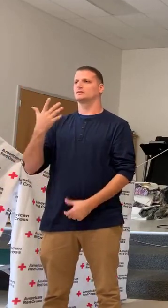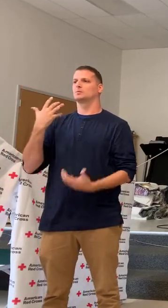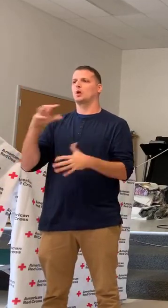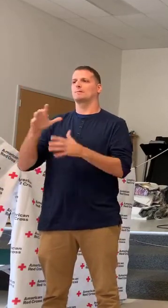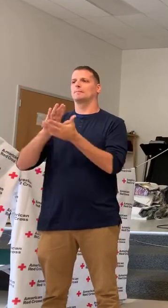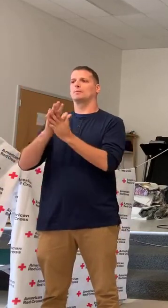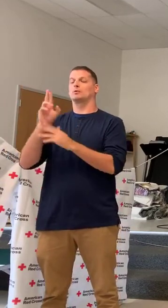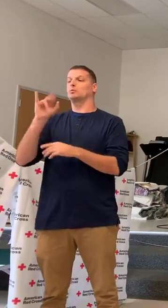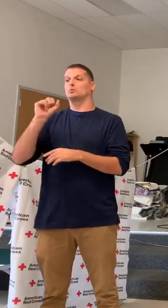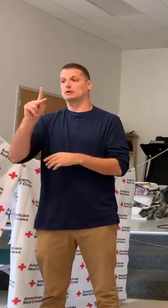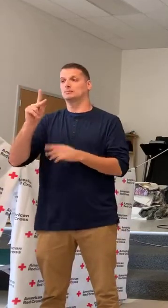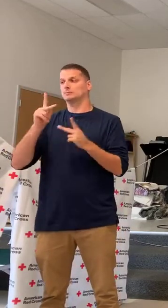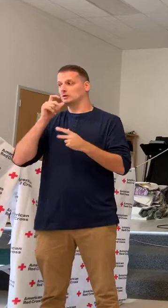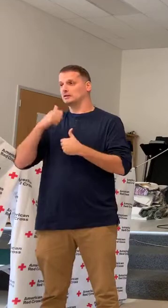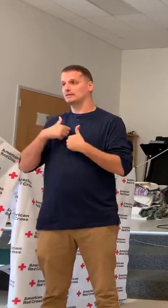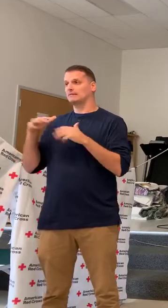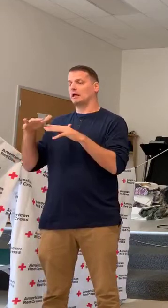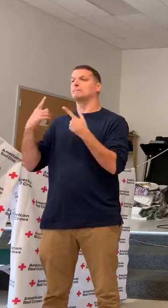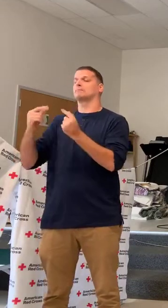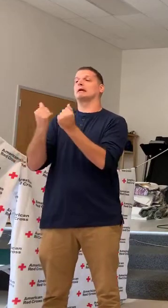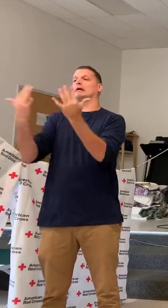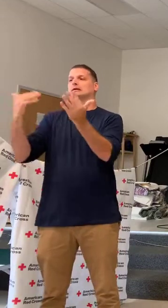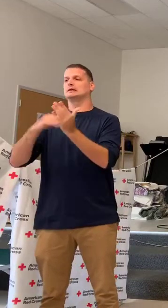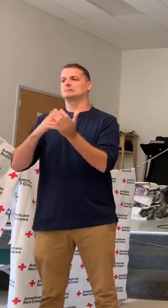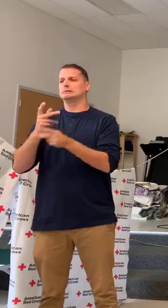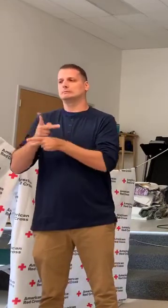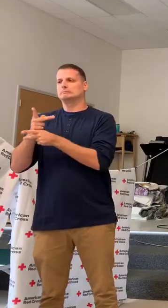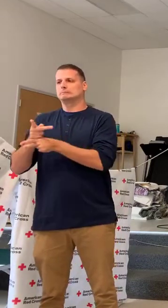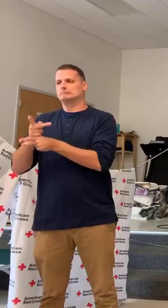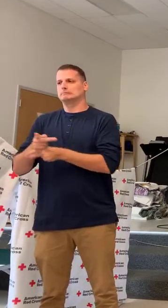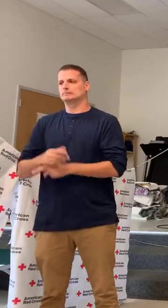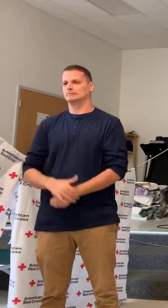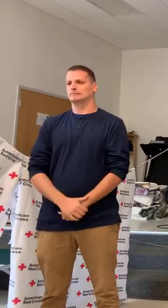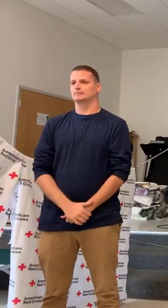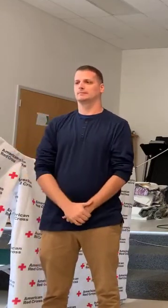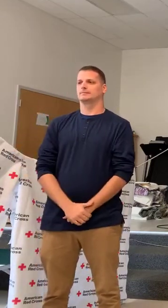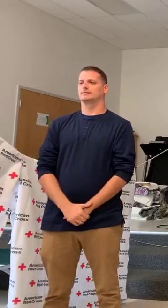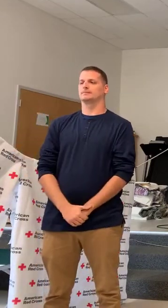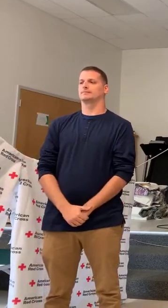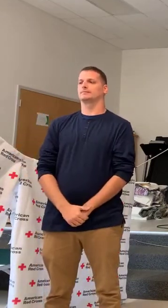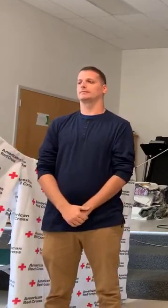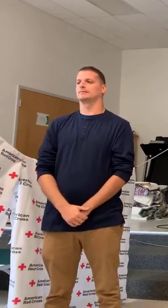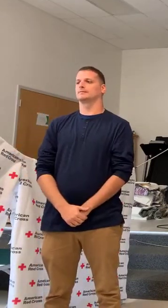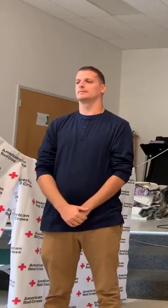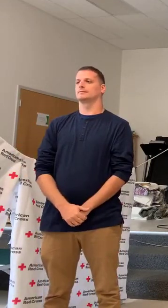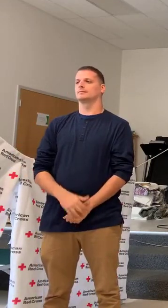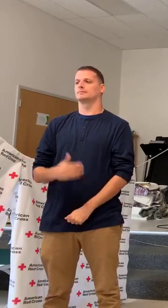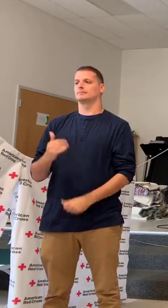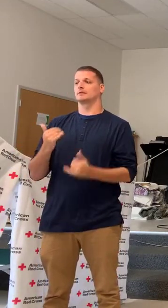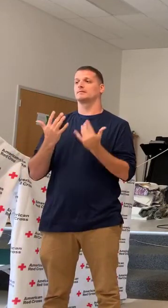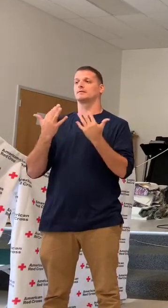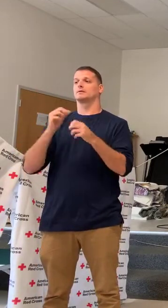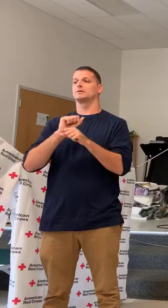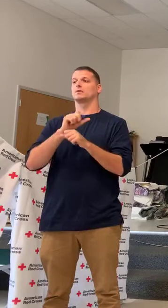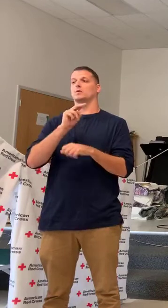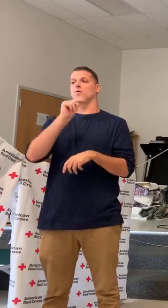residents and structures that are still remaining up in this area. We've got crews working along the northern edge,